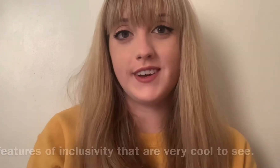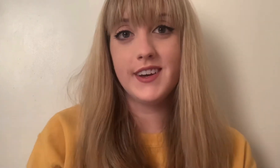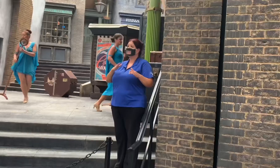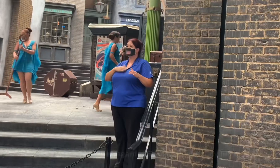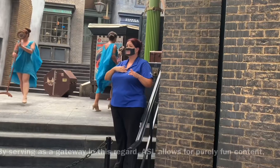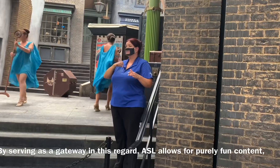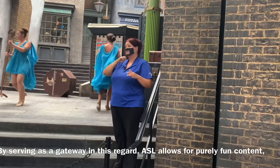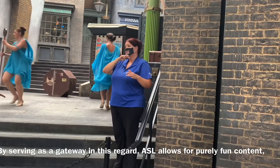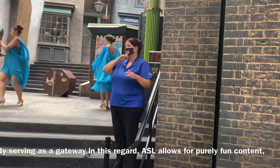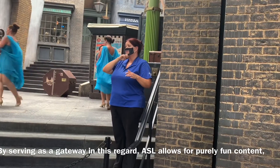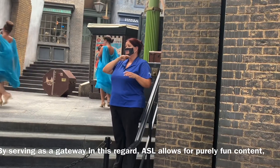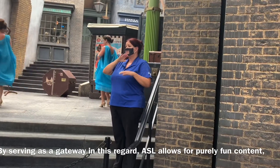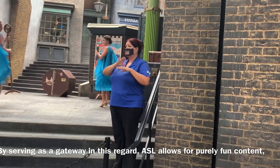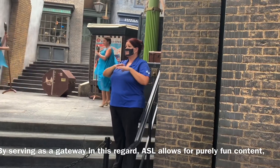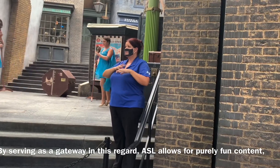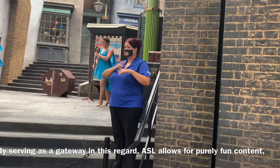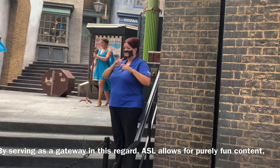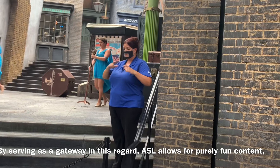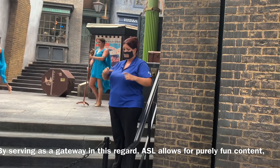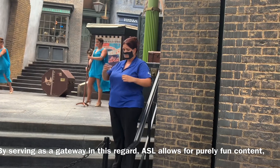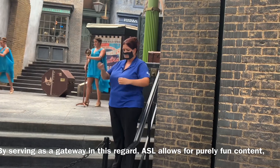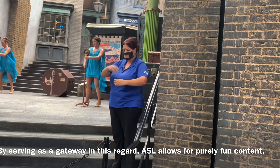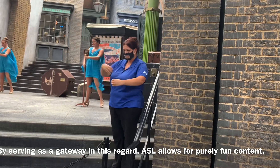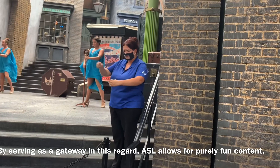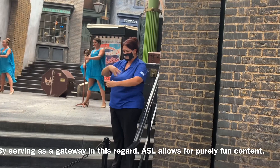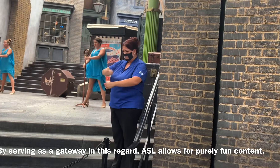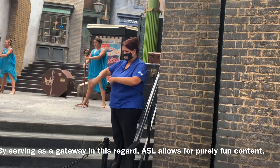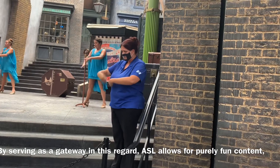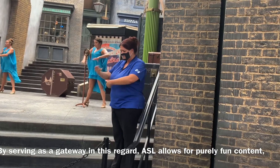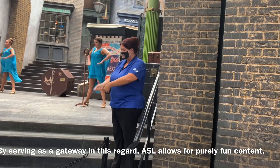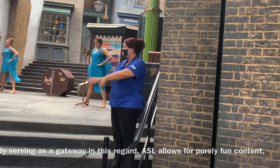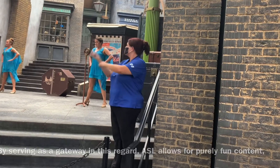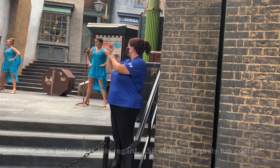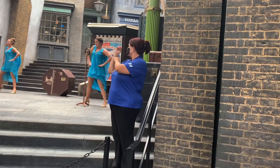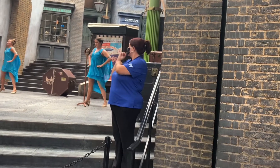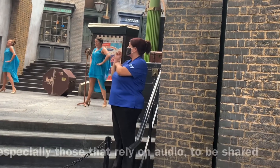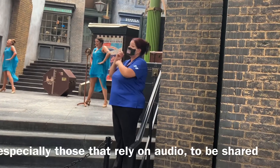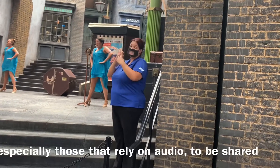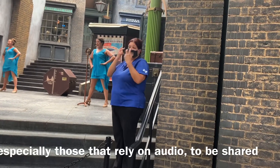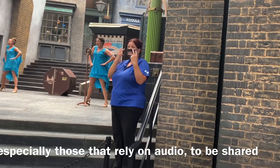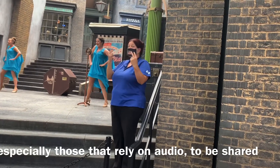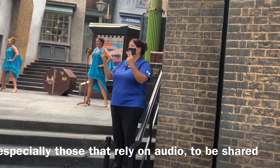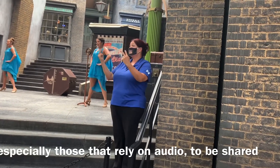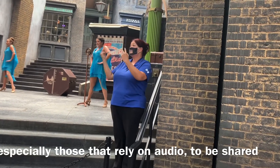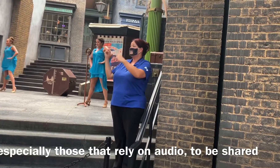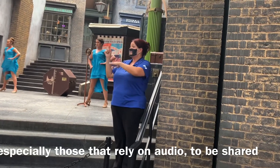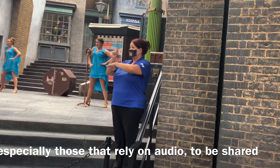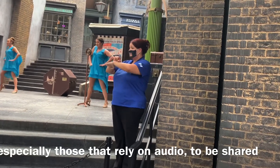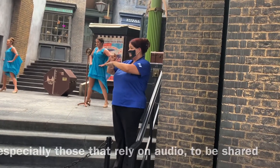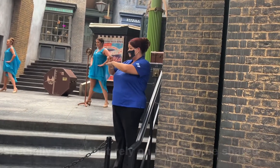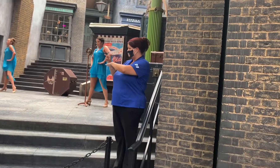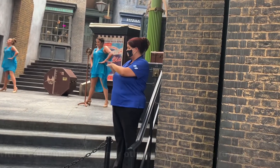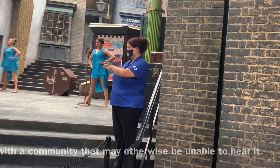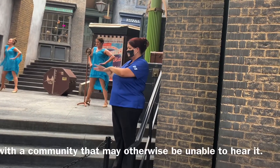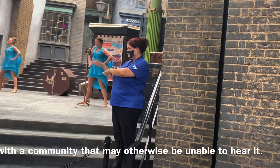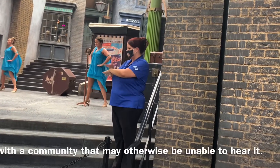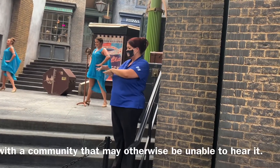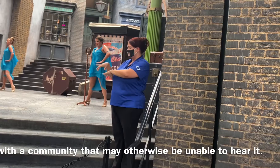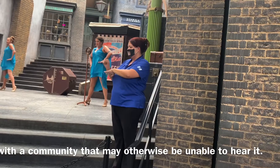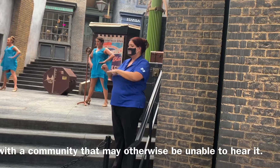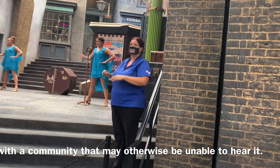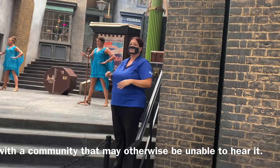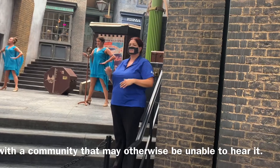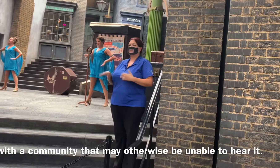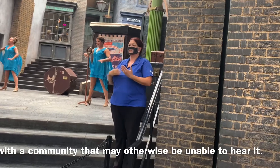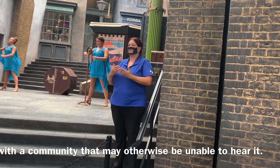cool to see by serving as a gateway in this regard asl allows for purely fun content especially those that rely on audio to be shared with the community